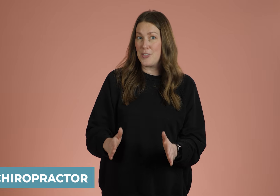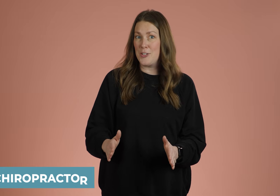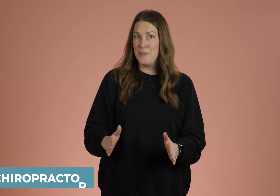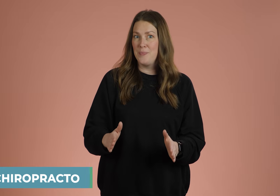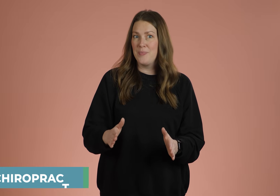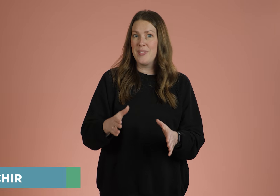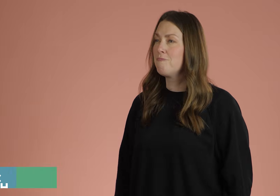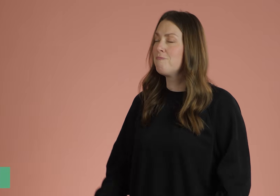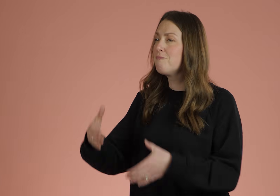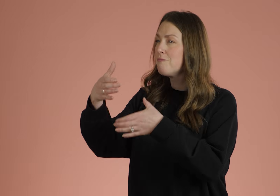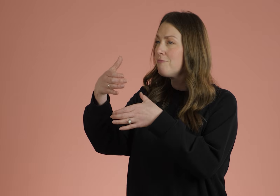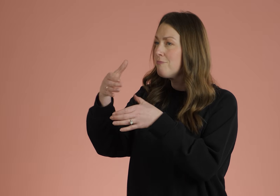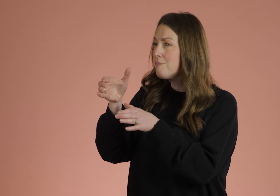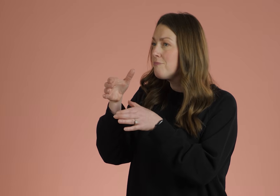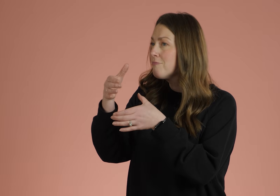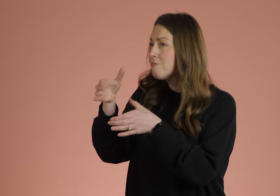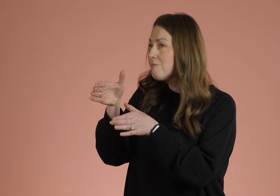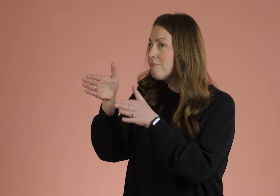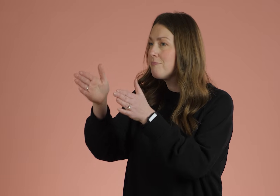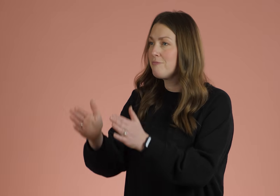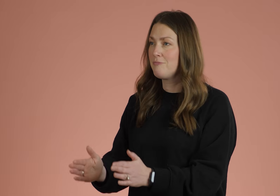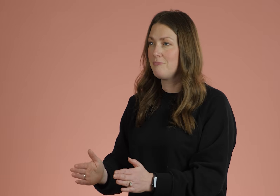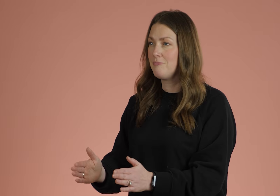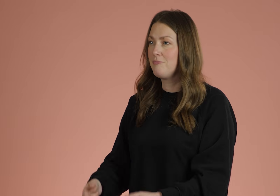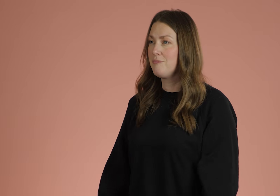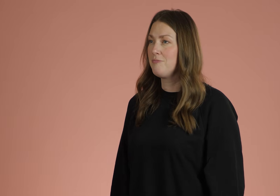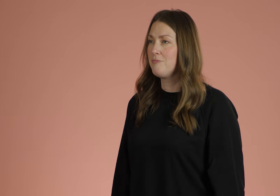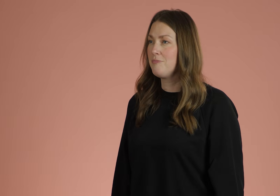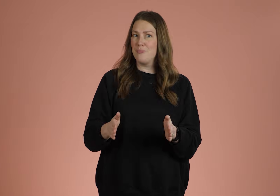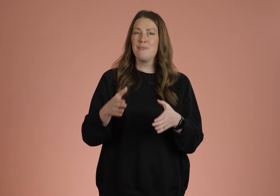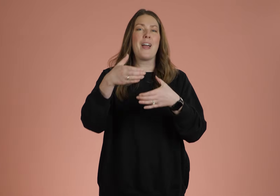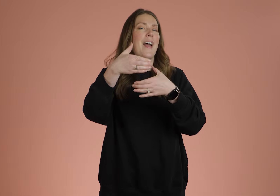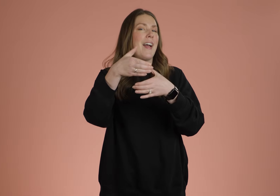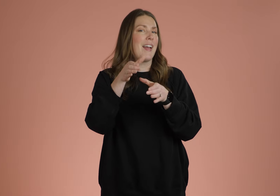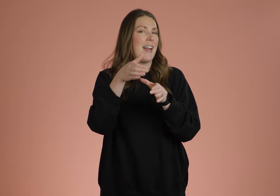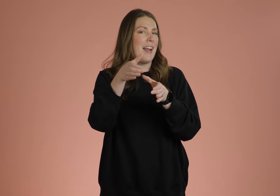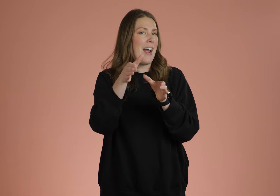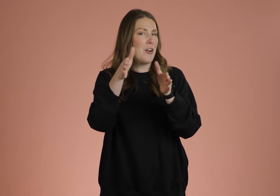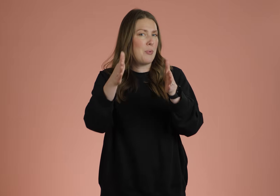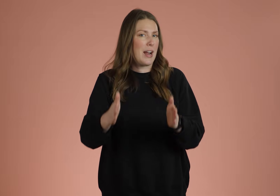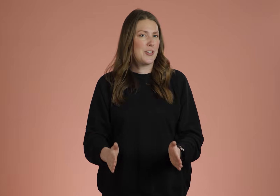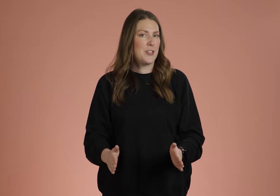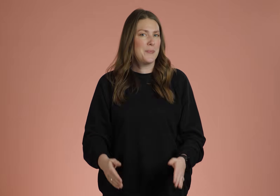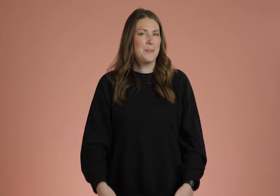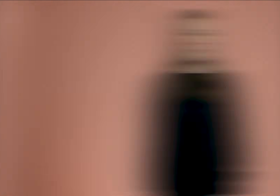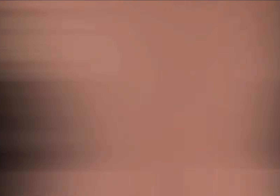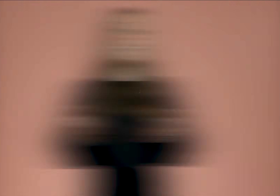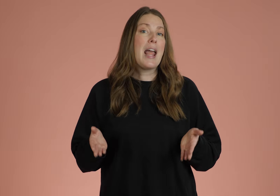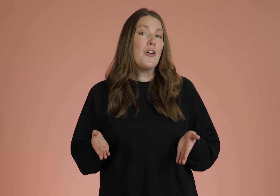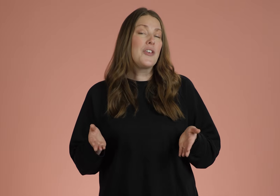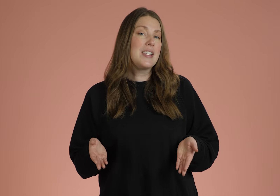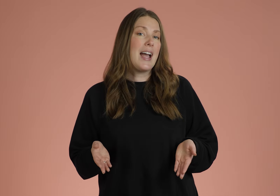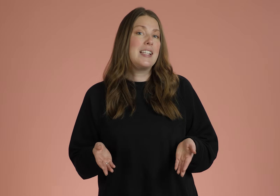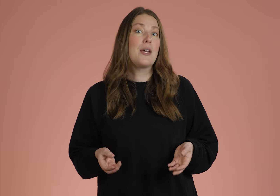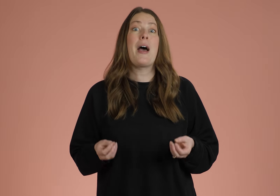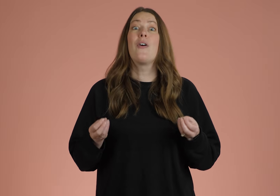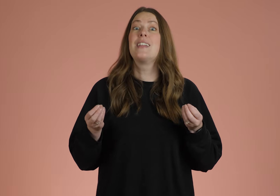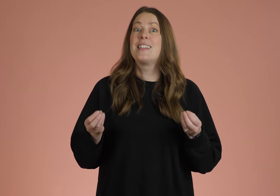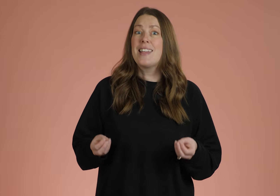chiropractor. It's like adjusting person. Chiropractor. Now for signs about